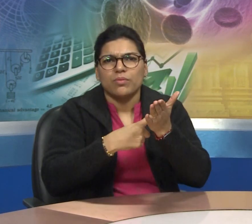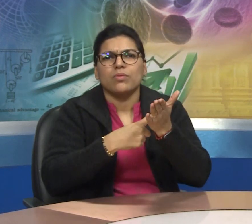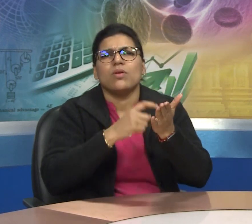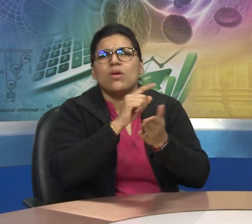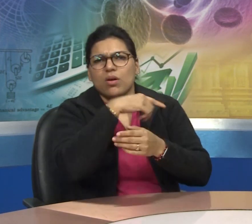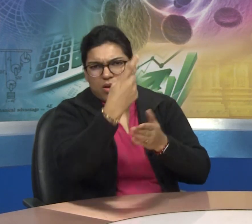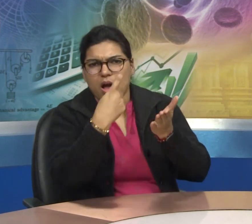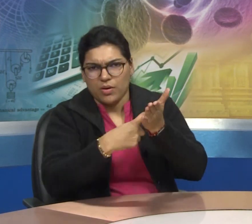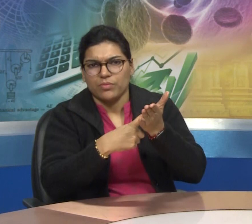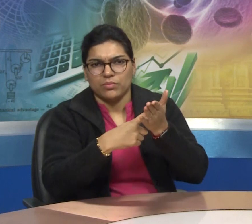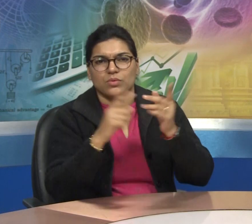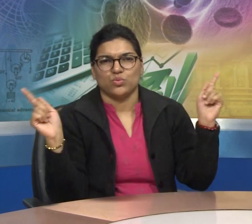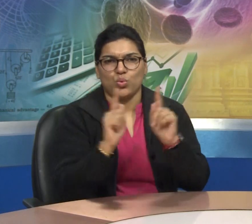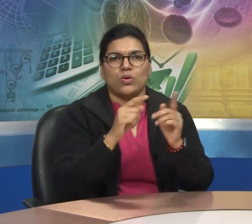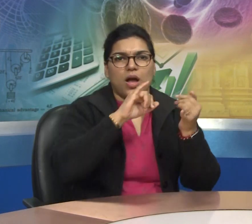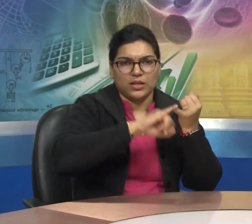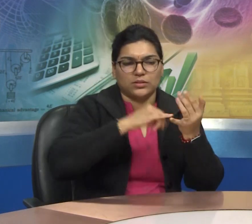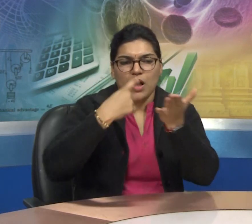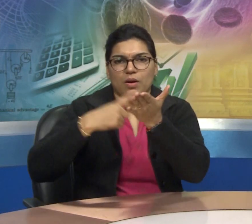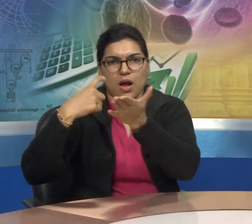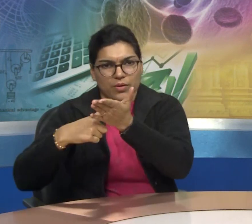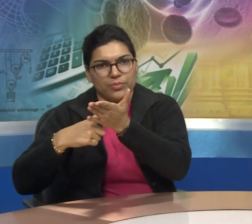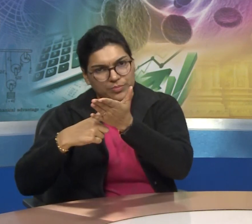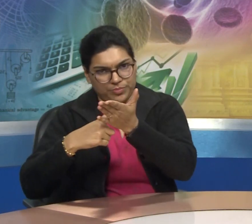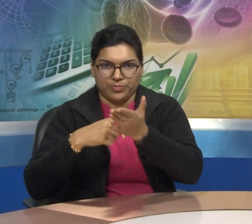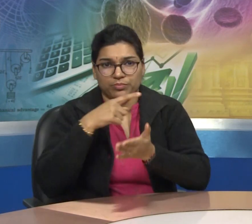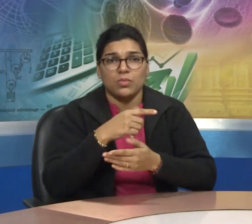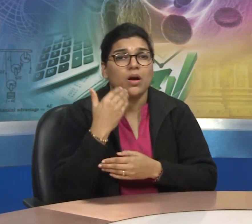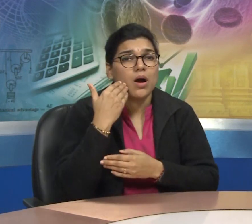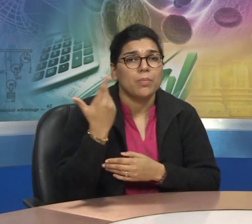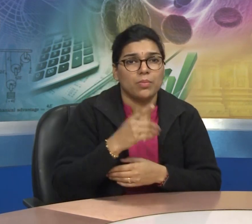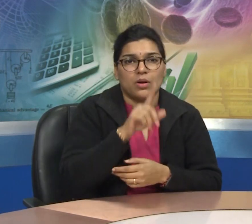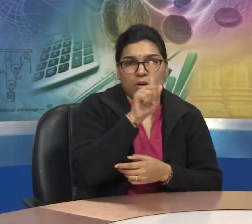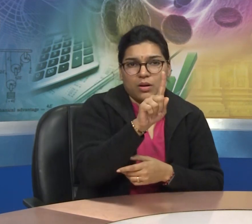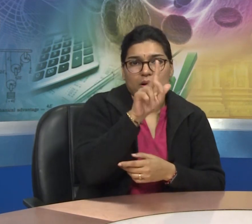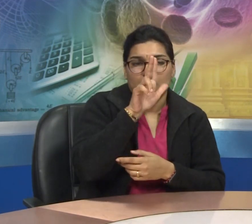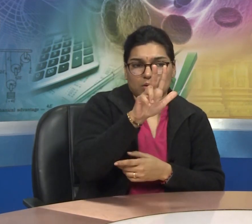He made several significant contributions to the library profession.